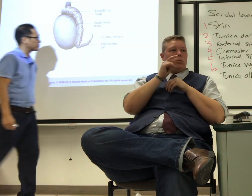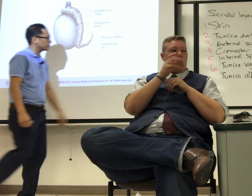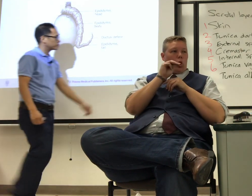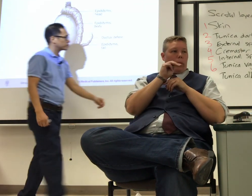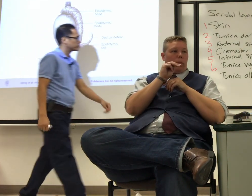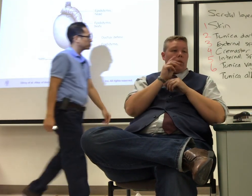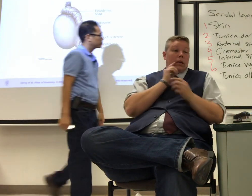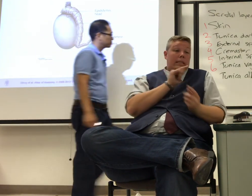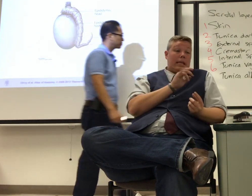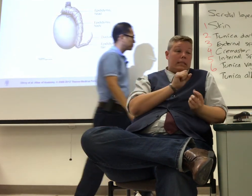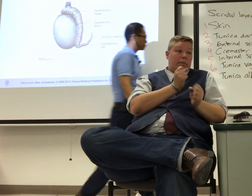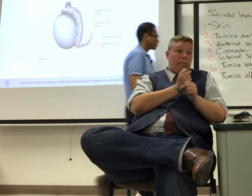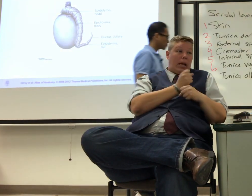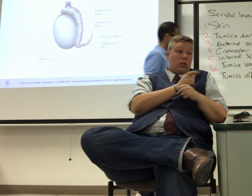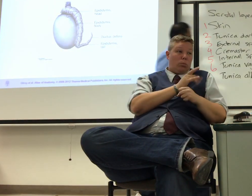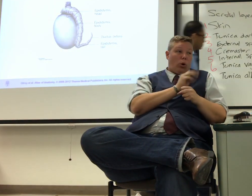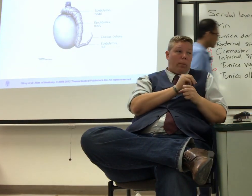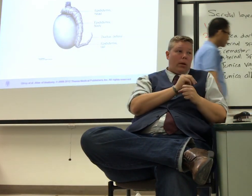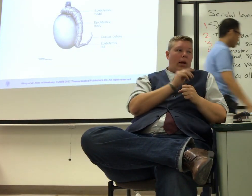Okay.